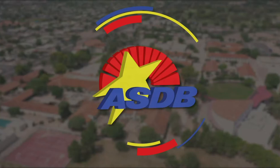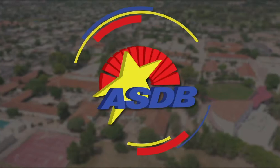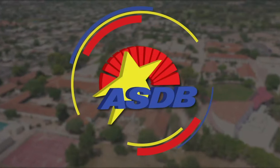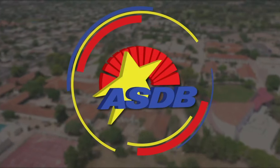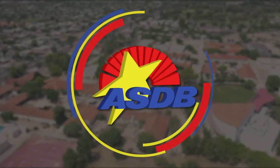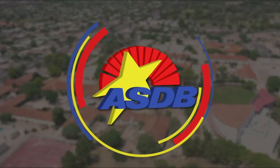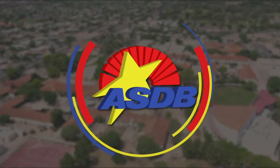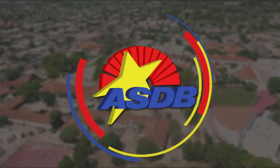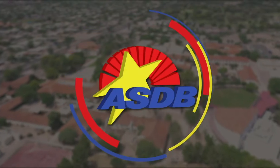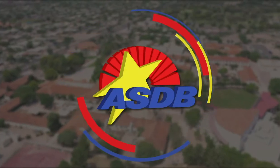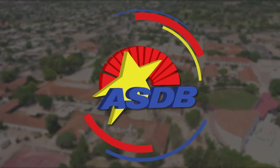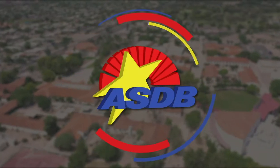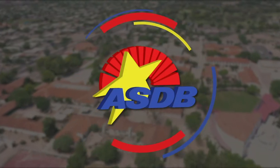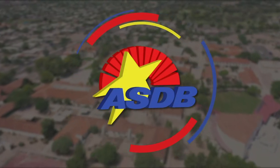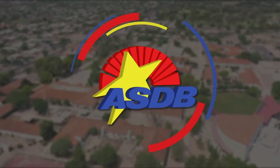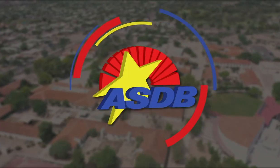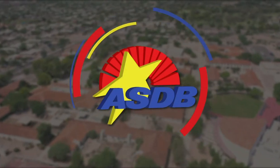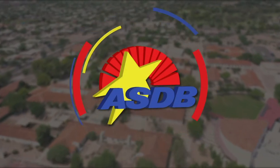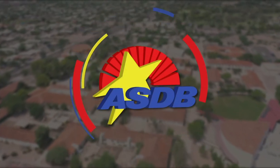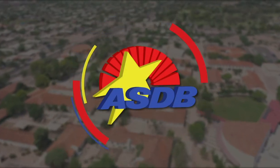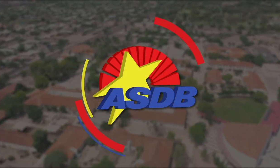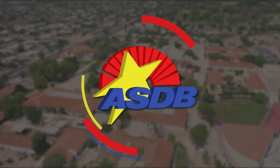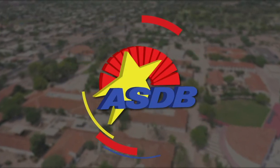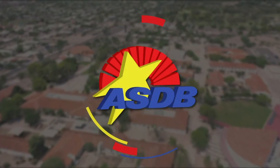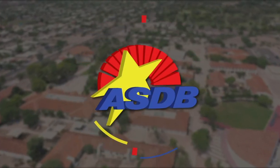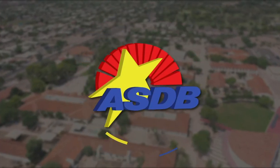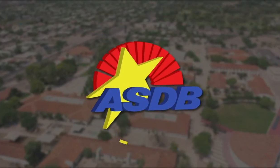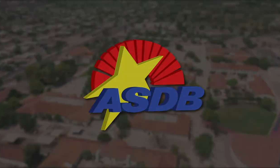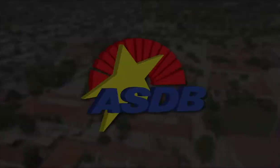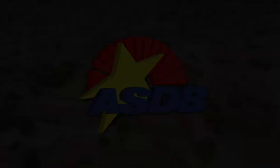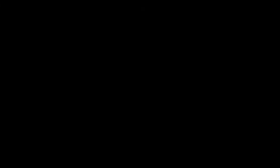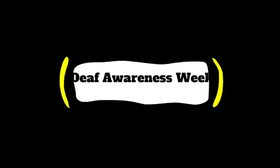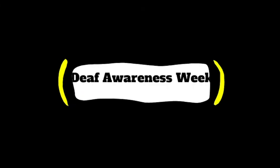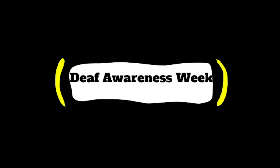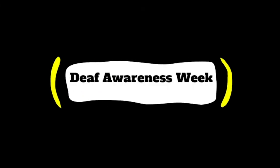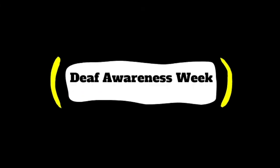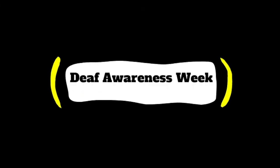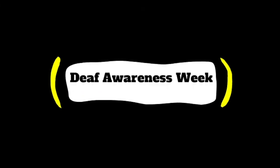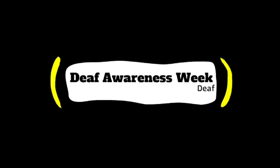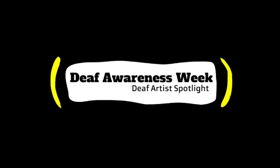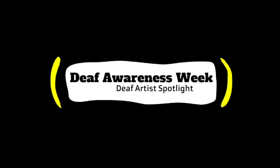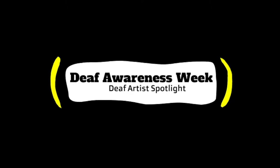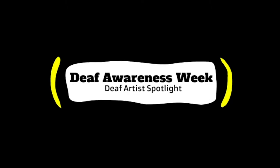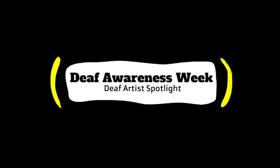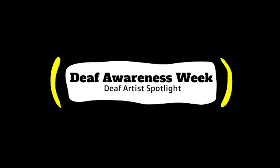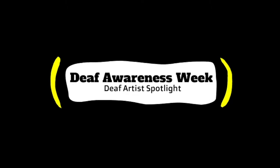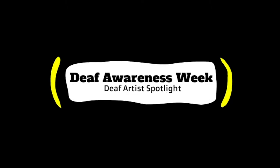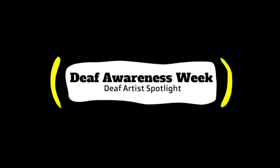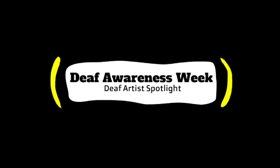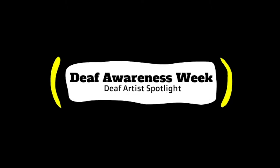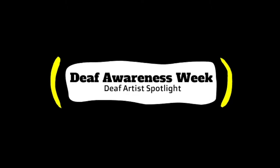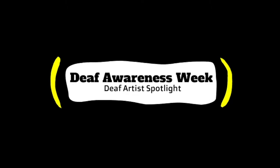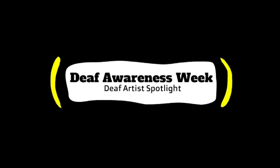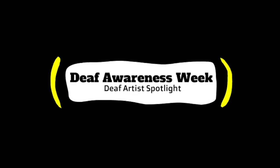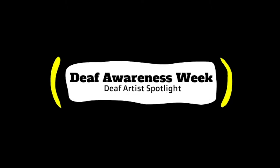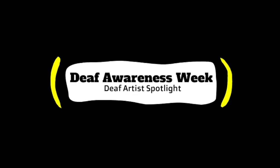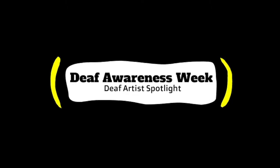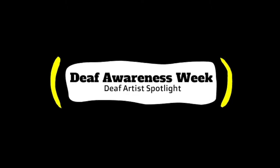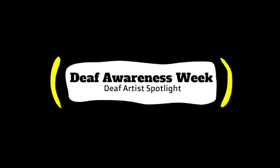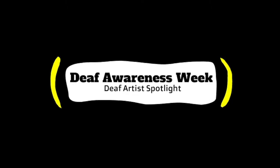The ASDV logo appears. Behind it is the video of a school from a drone. fades into a black background. Words appear. Deaf Awareness Week. Deaf Artist